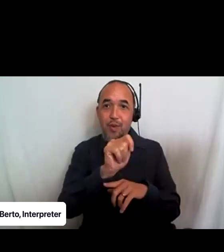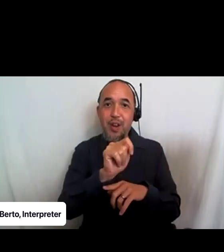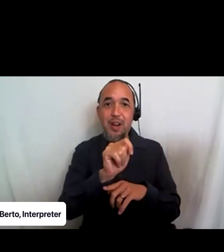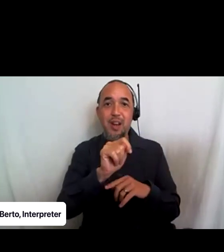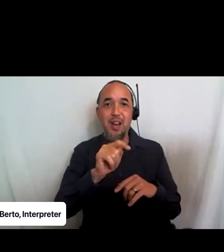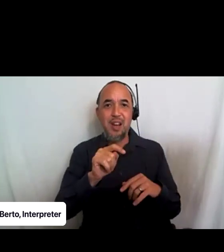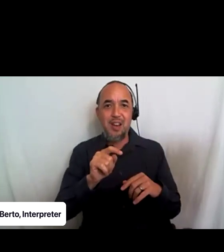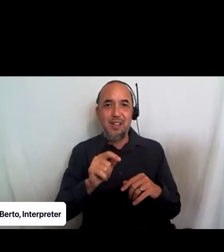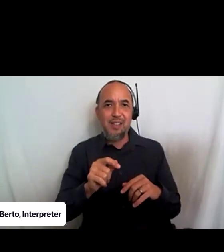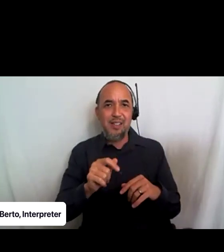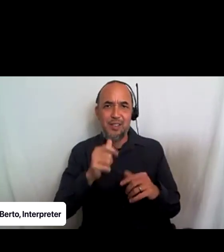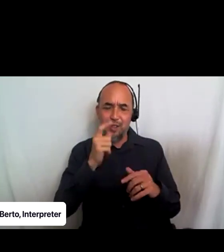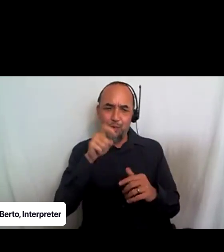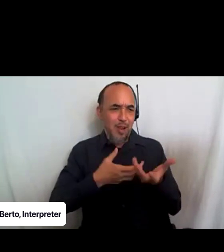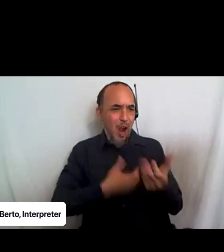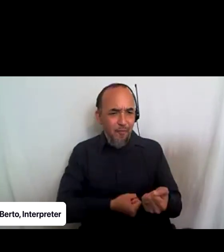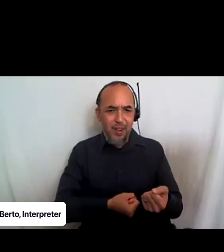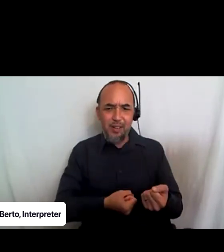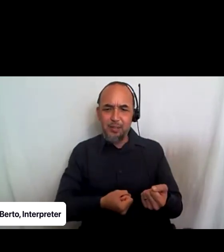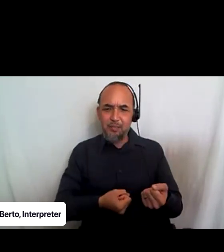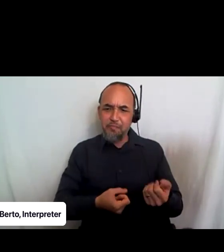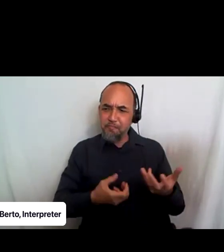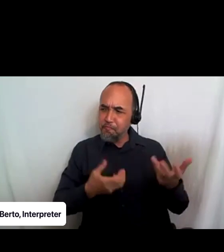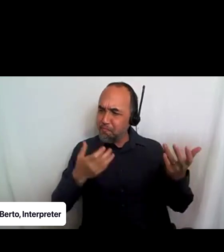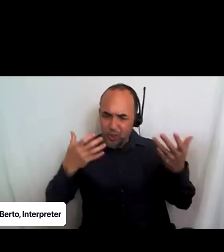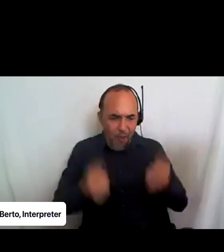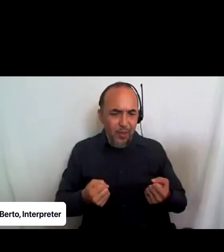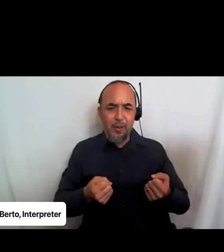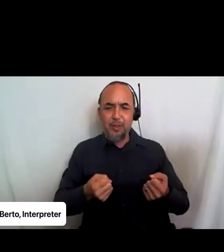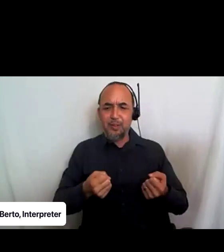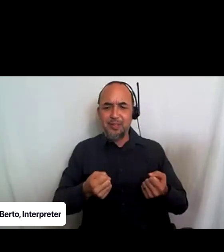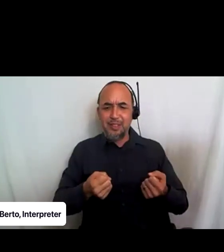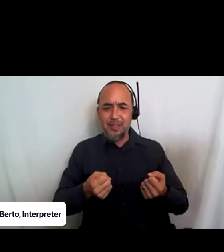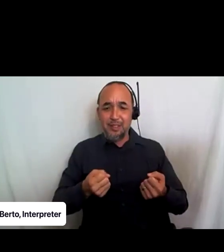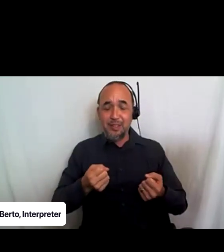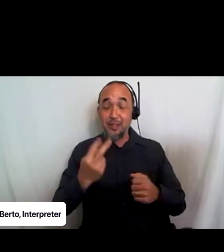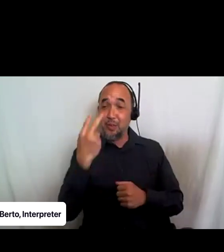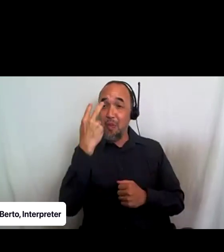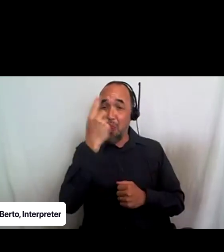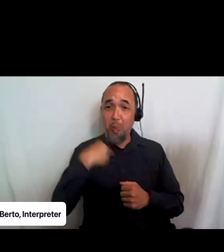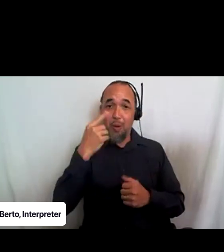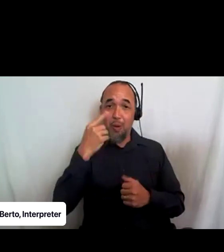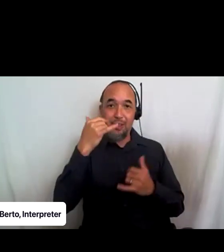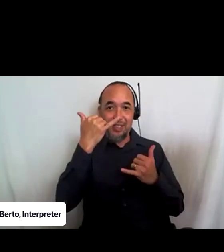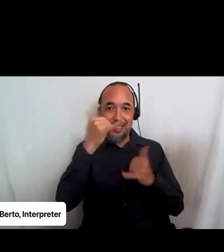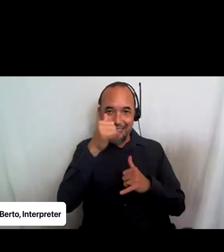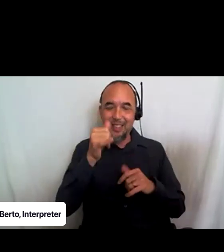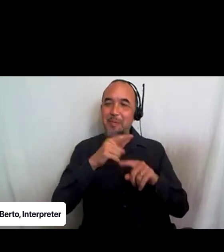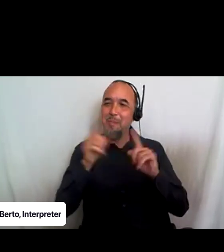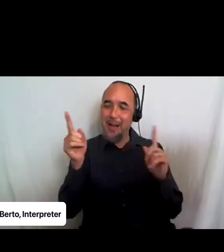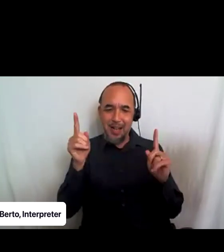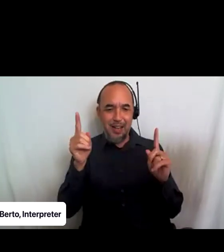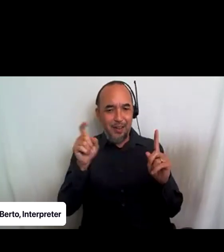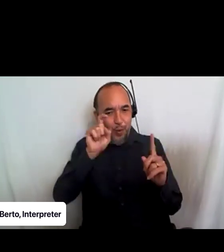as you believe that you're holding a guitar, that's what sells it. So doing a whole routine playing air guitar was the funnest part for